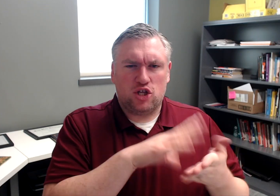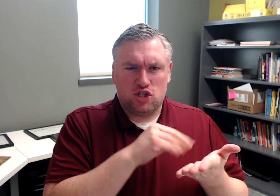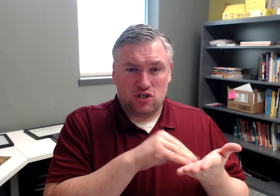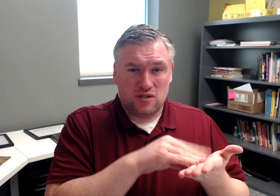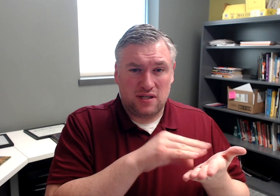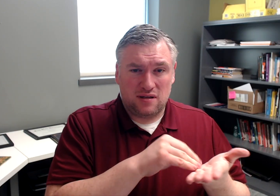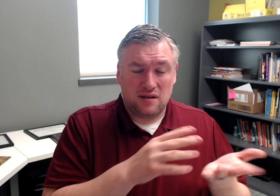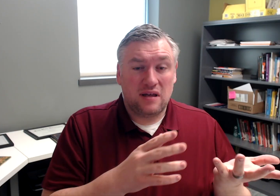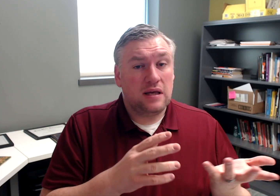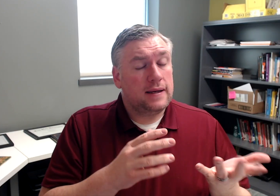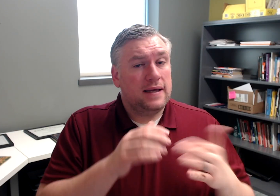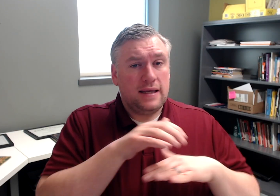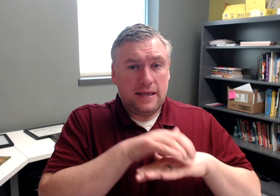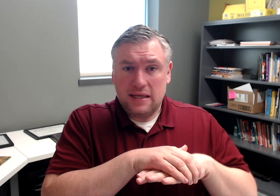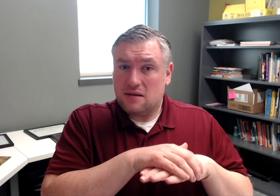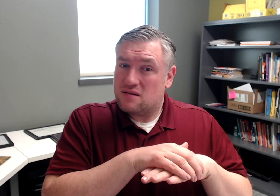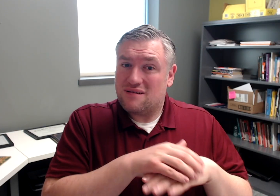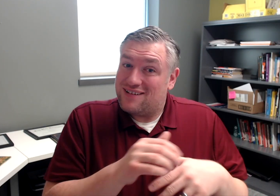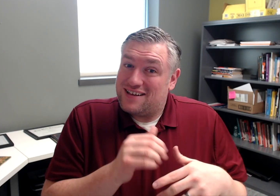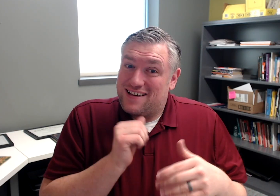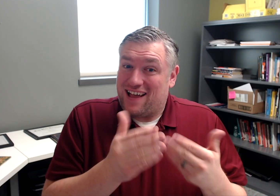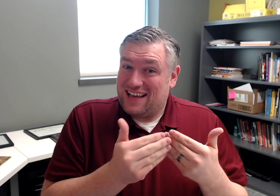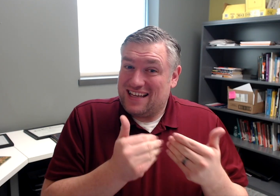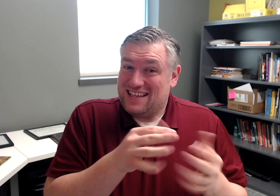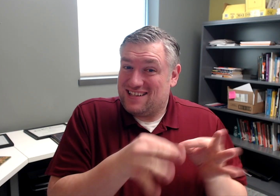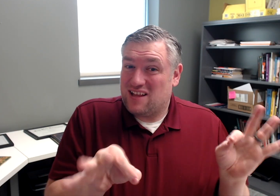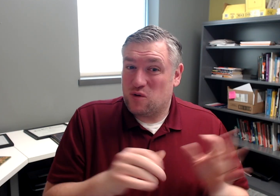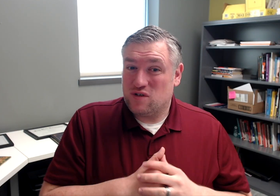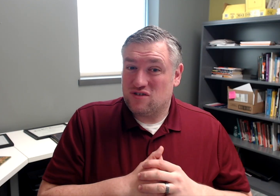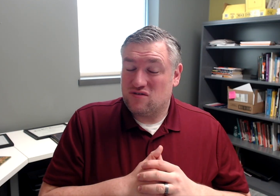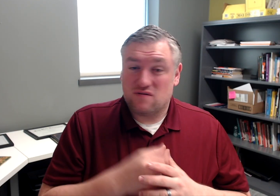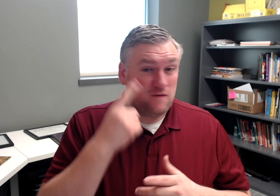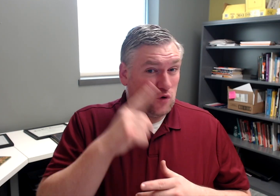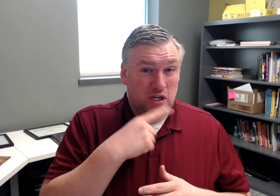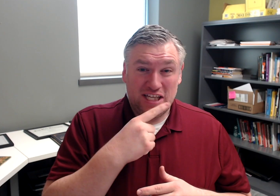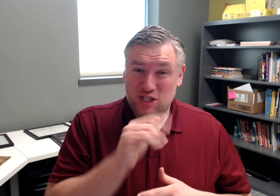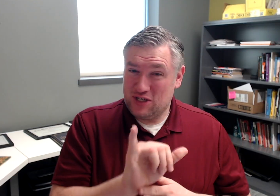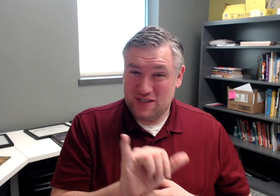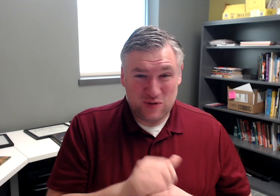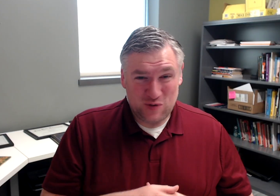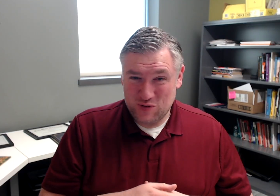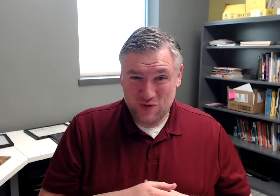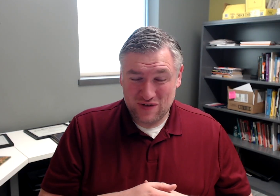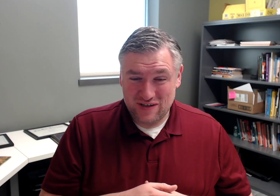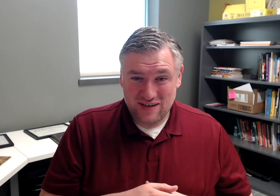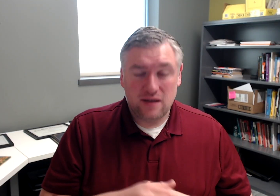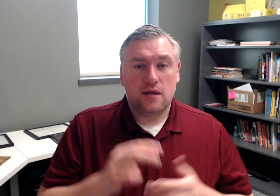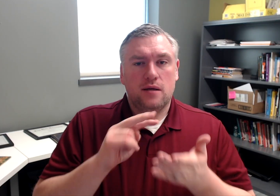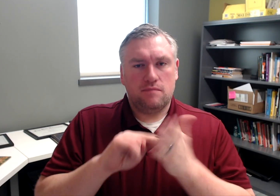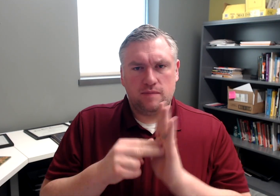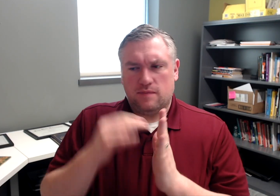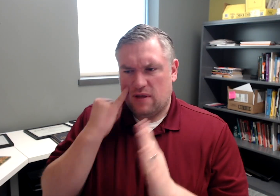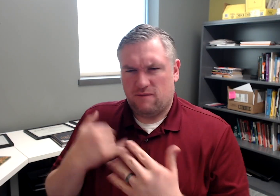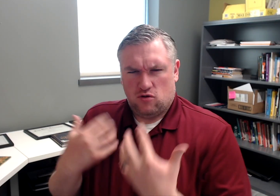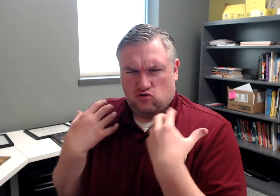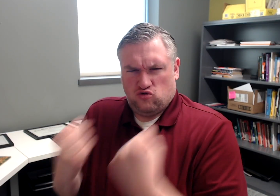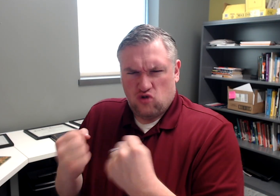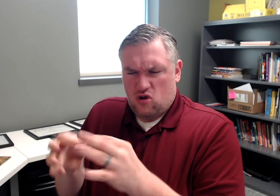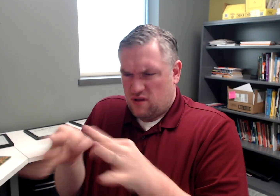make applications to English learning. English is not an easy language for hearing as well. Means